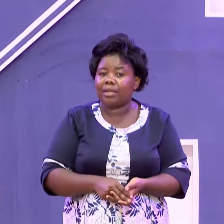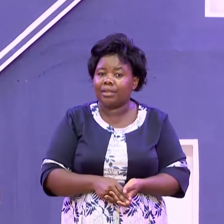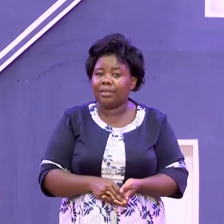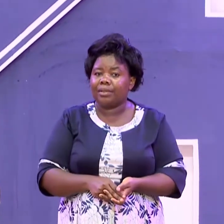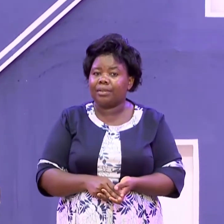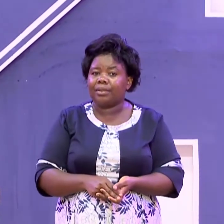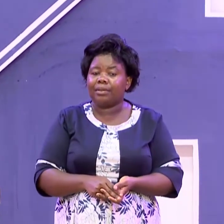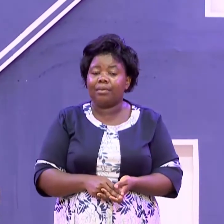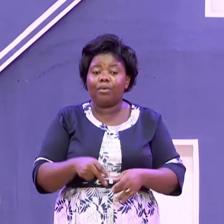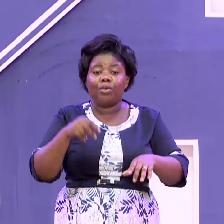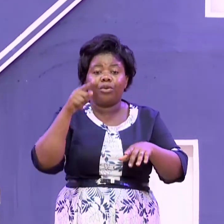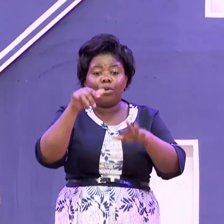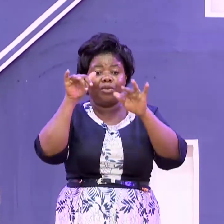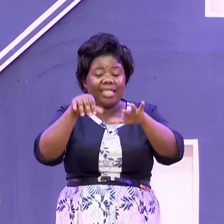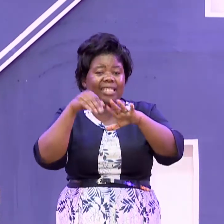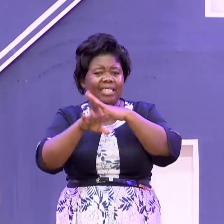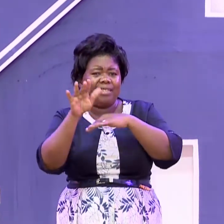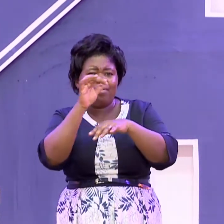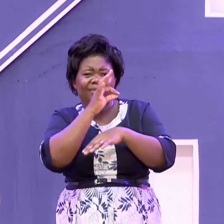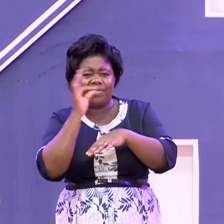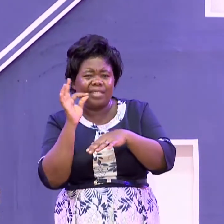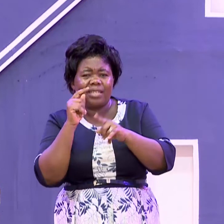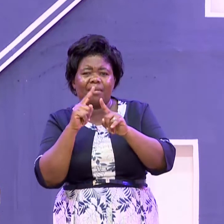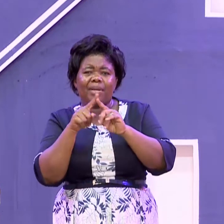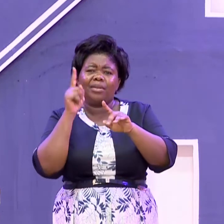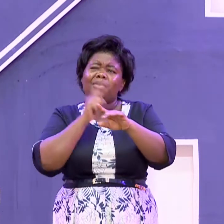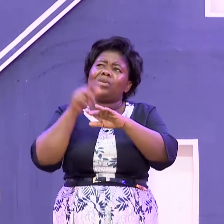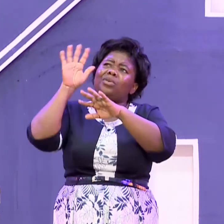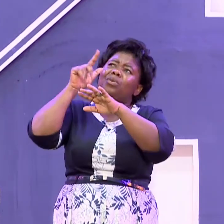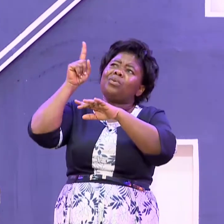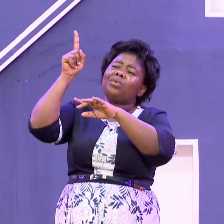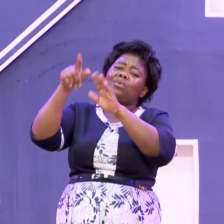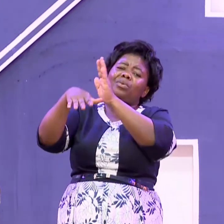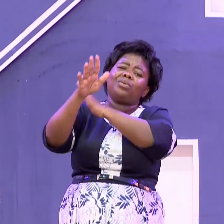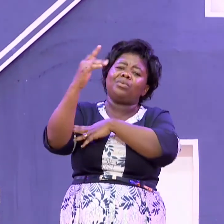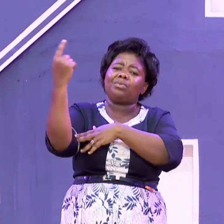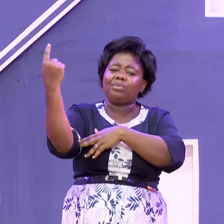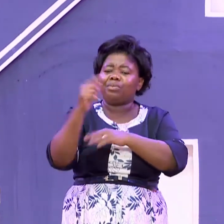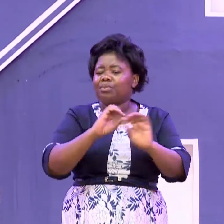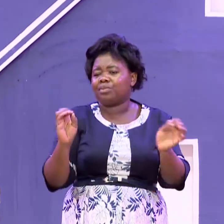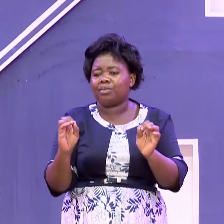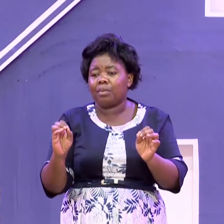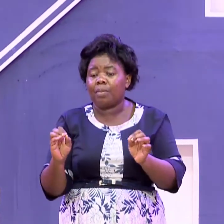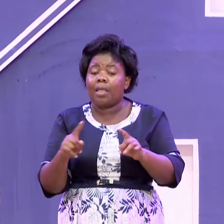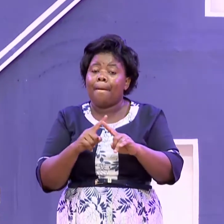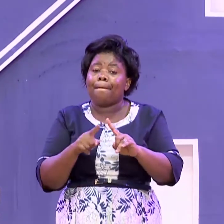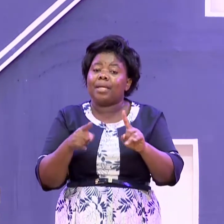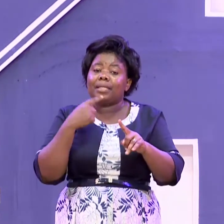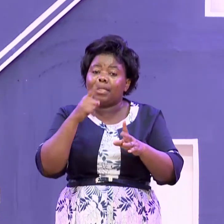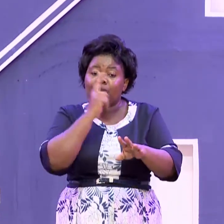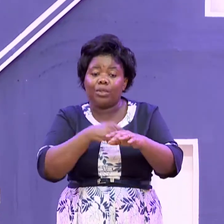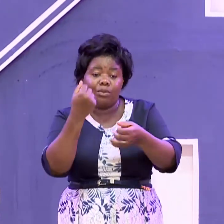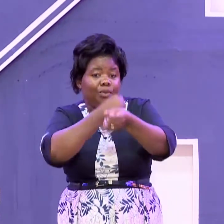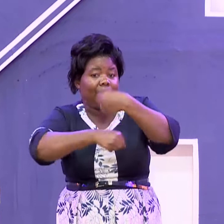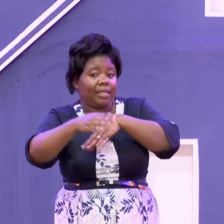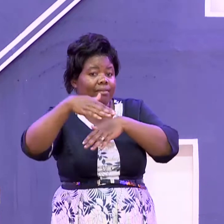mukusibangane bomuita twali chivayo. You've been fasting but no, you've been calling upon him and he has not been coming out for you. Agamba bwokola biri. He says if